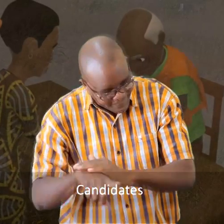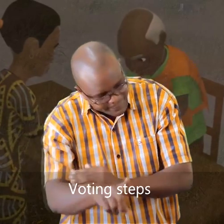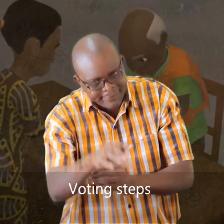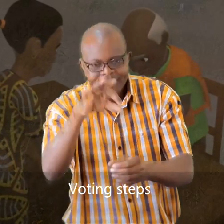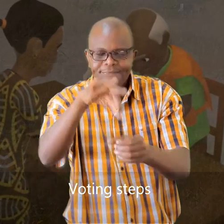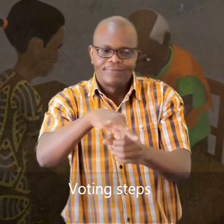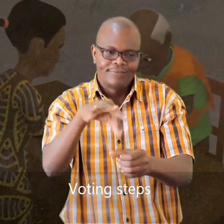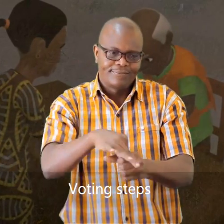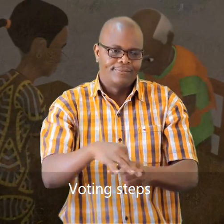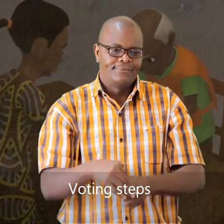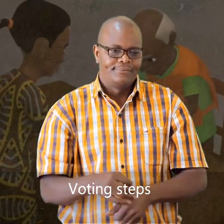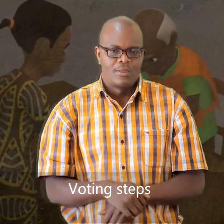Voting steps.